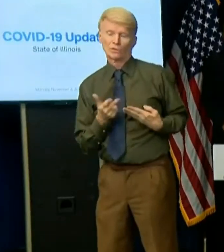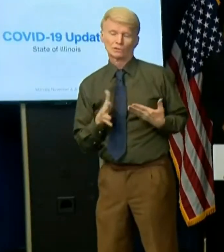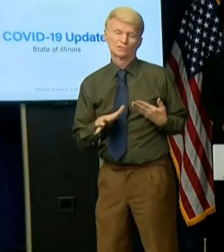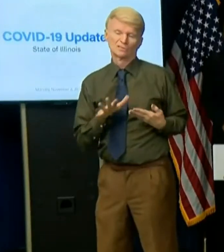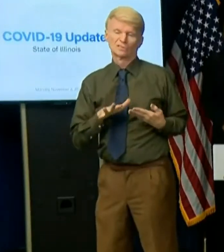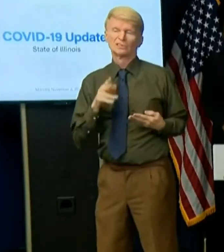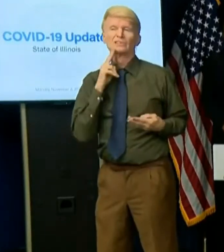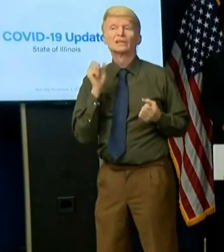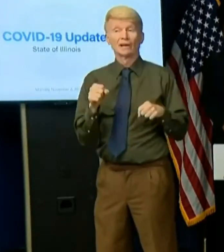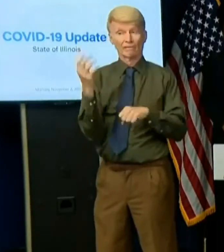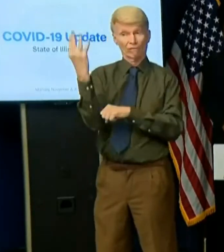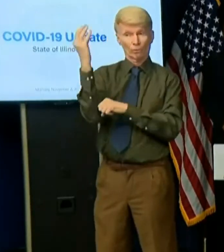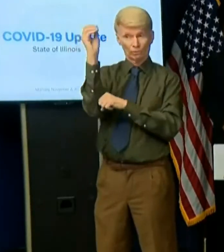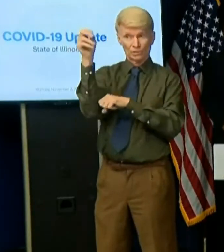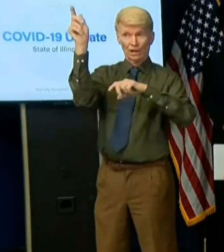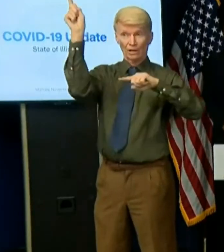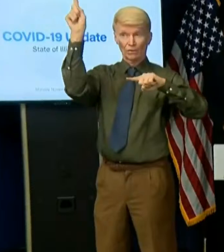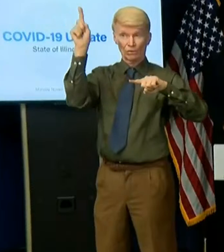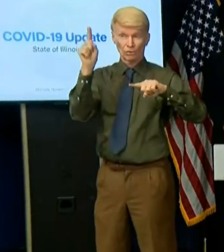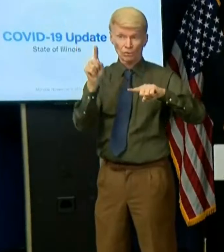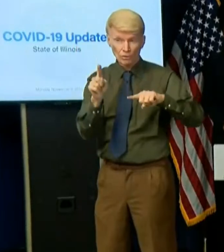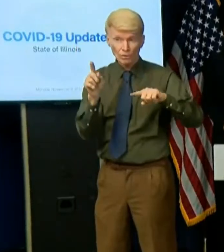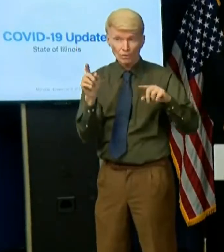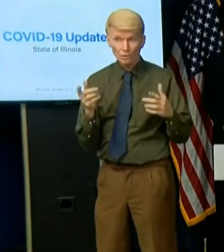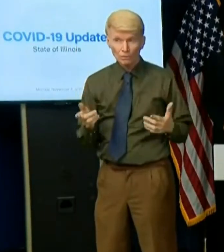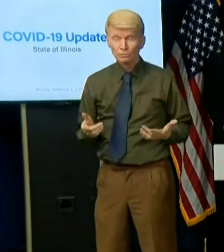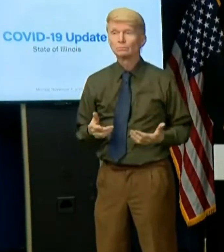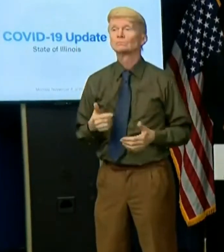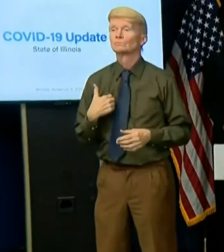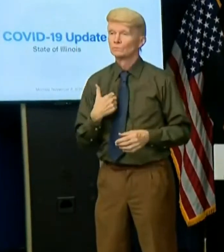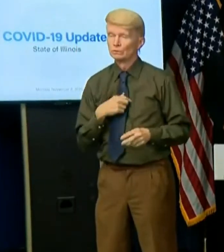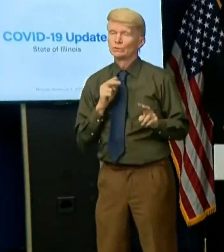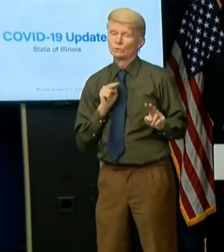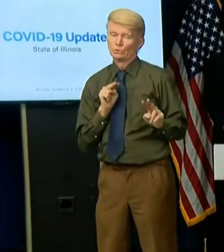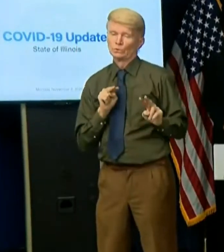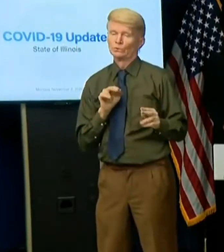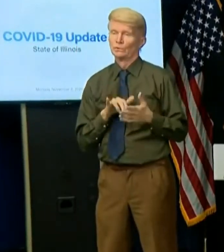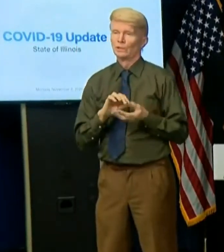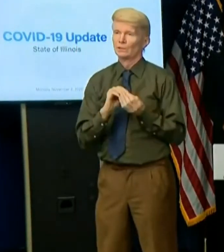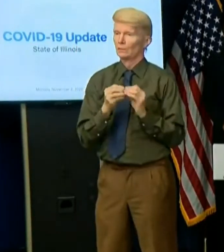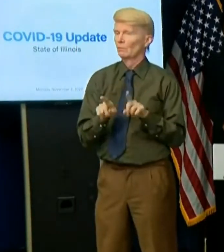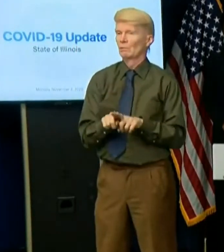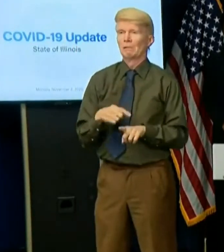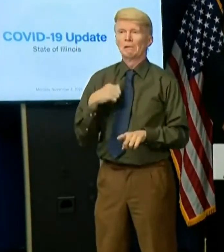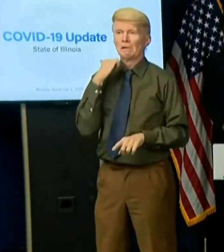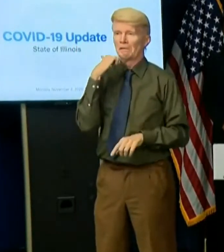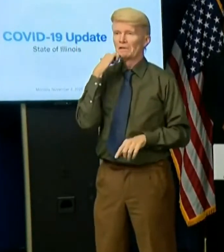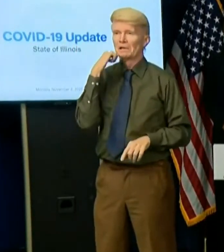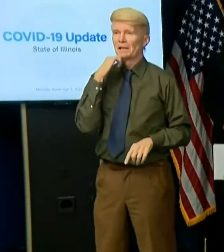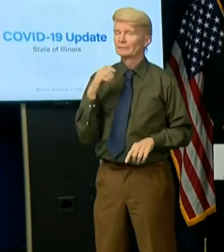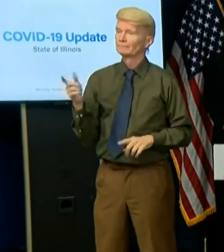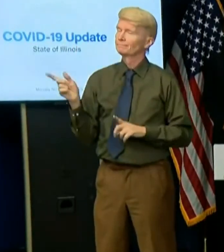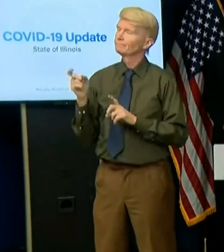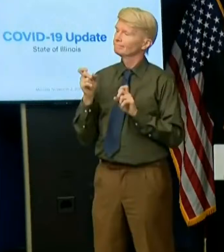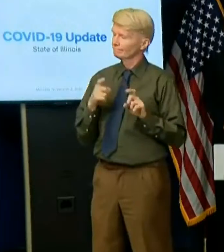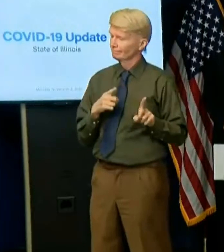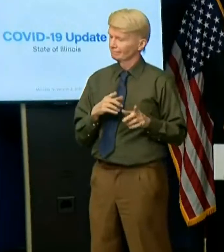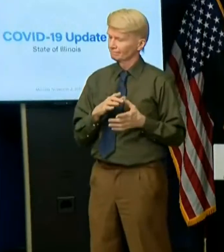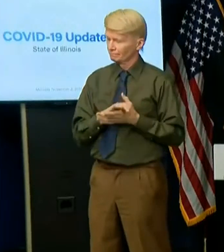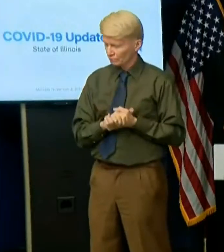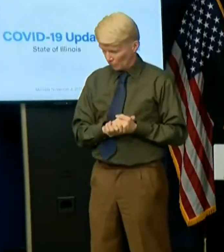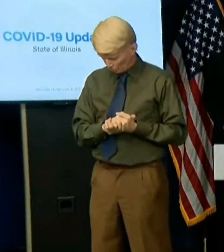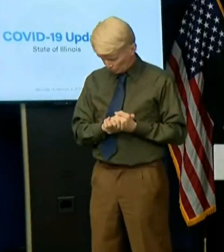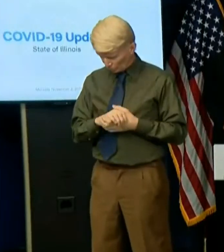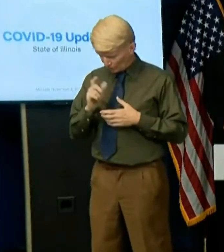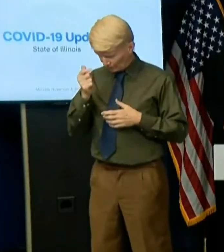that 14% down. And we'll be watching it very closely. I do every day. Sarah Mansour is asking, can